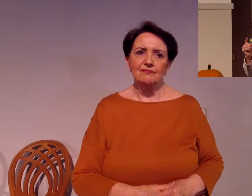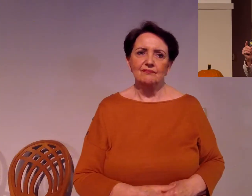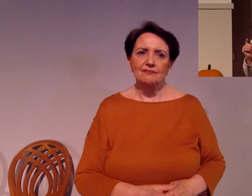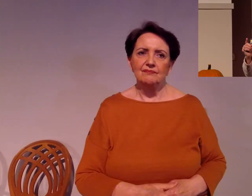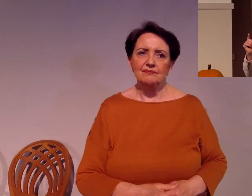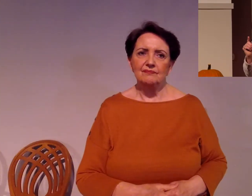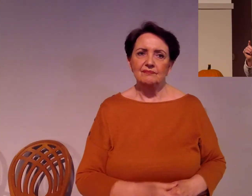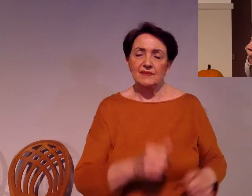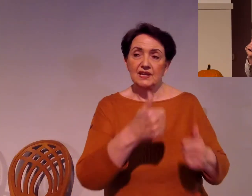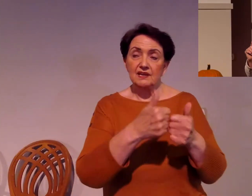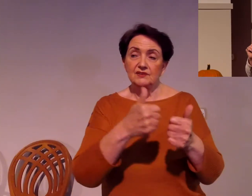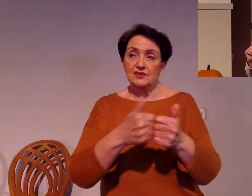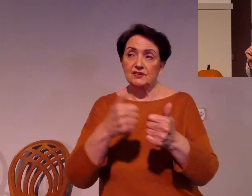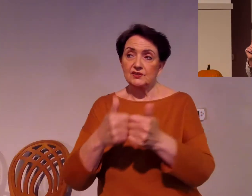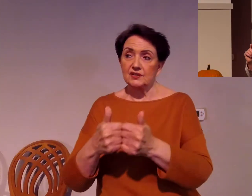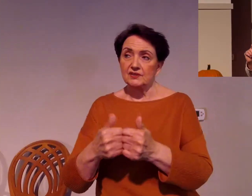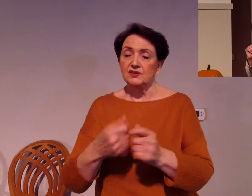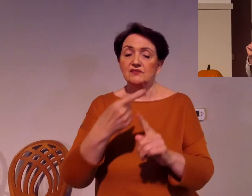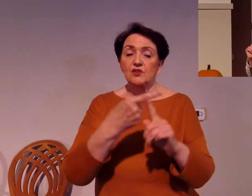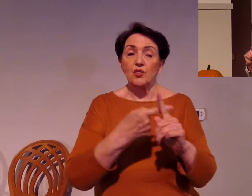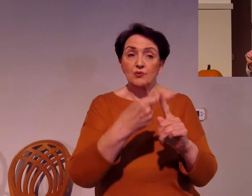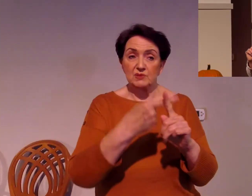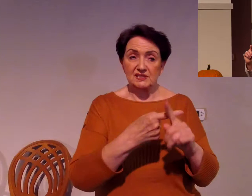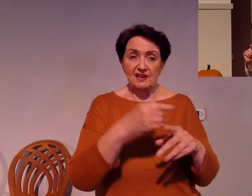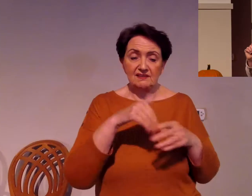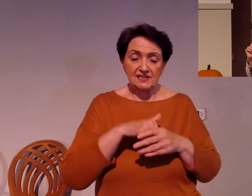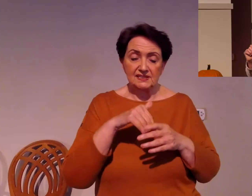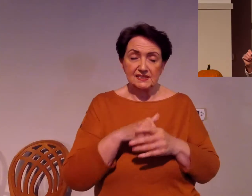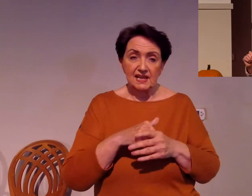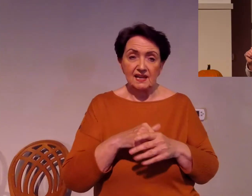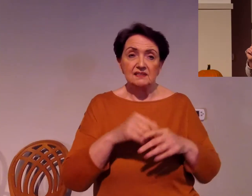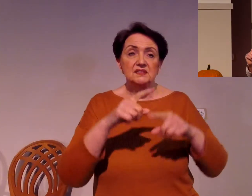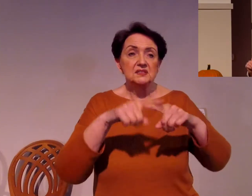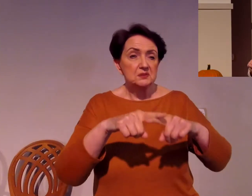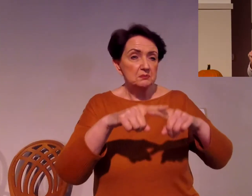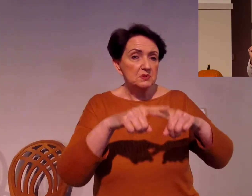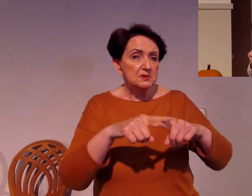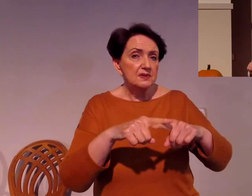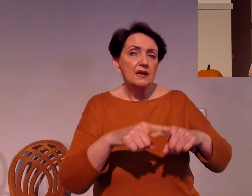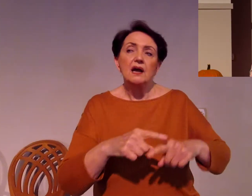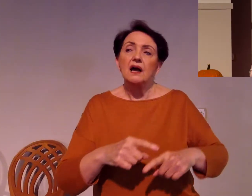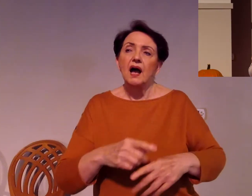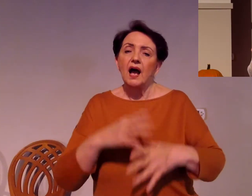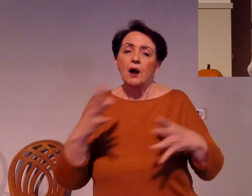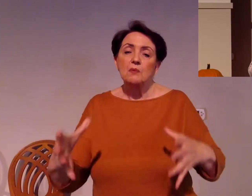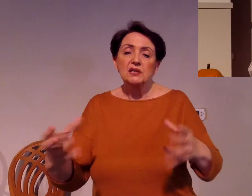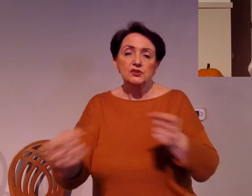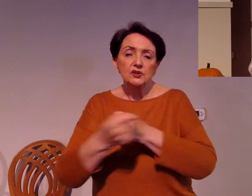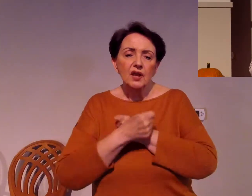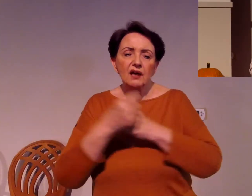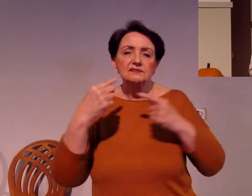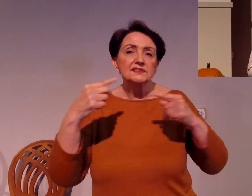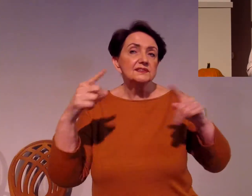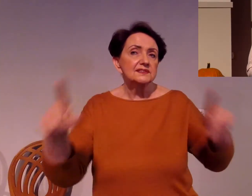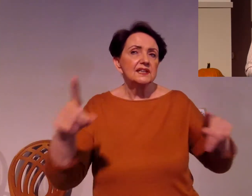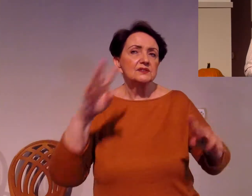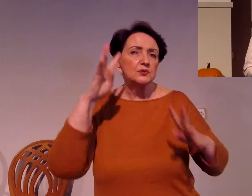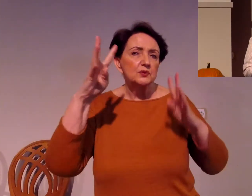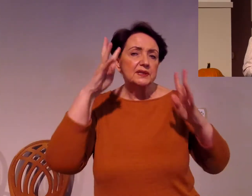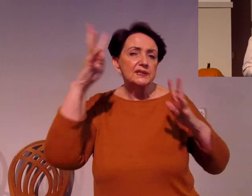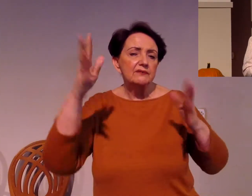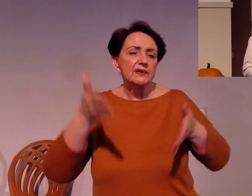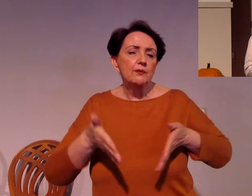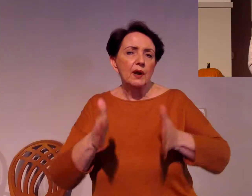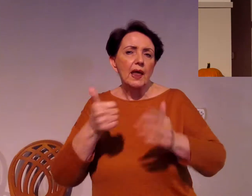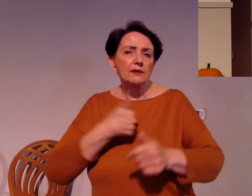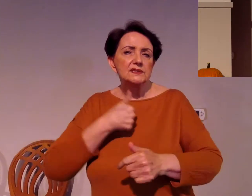We each have an inner thermostat setting that determines how much love, success, and creativity we allow ourselves